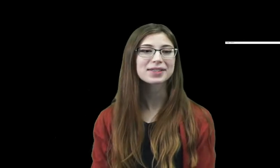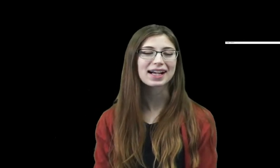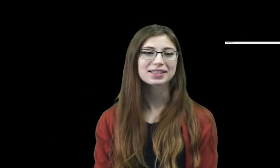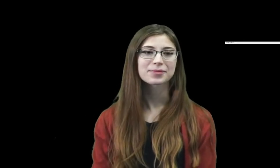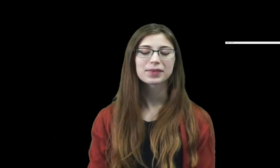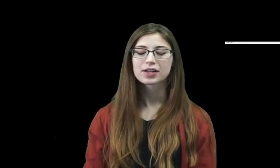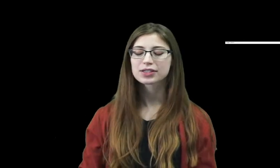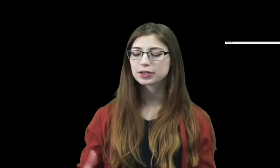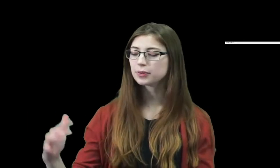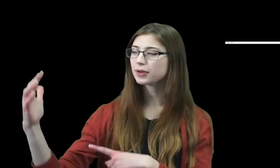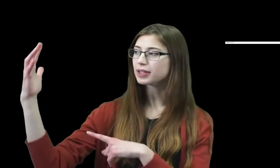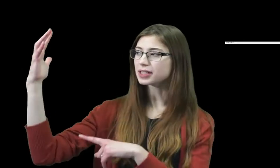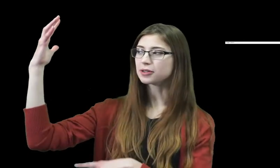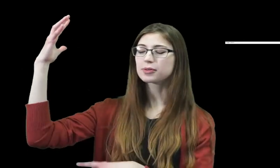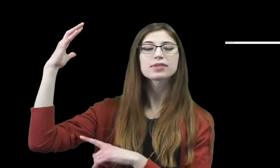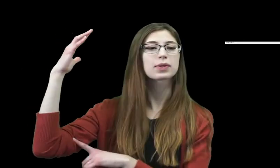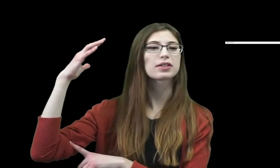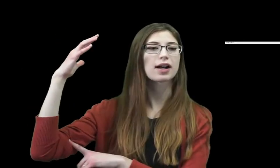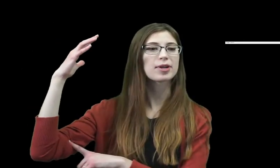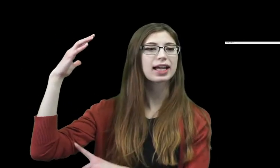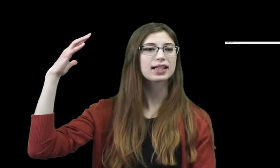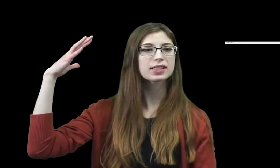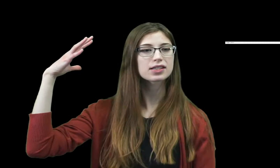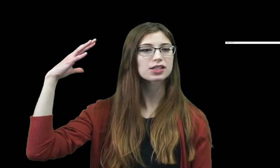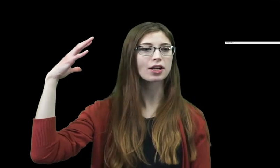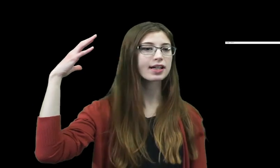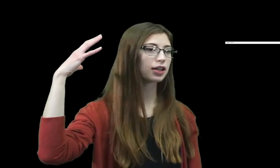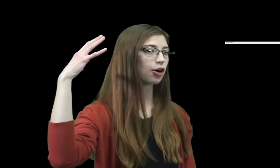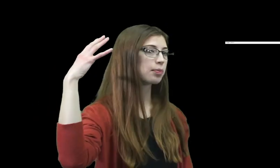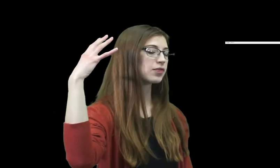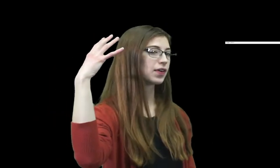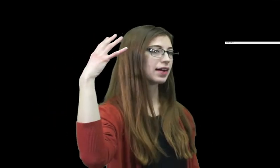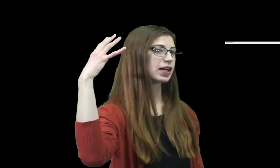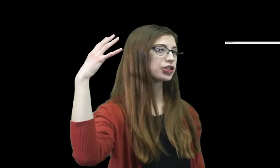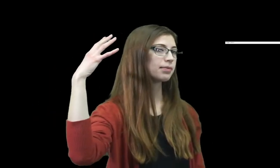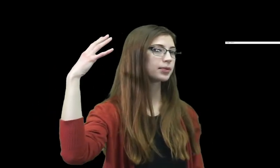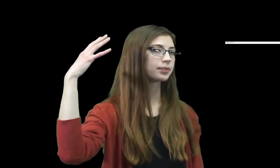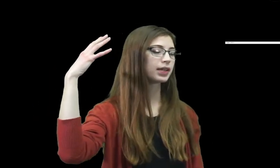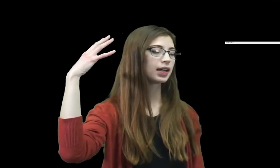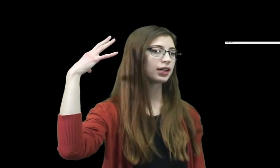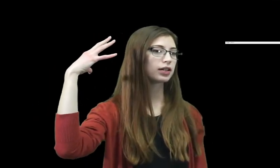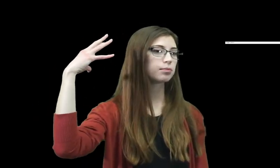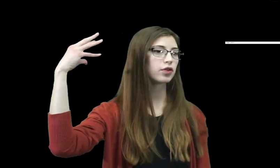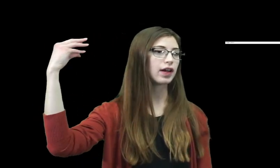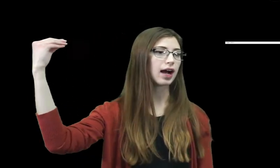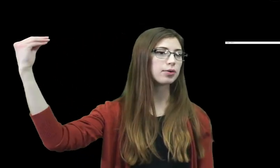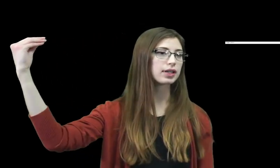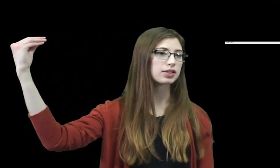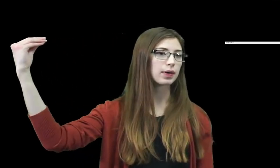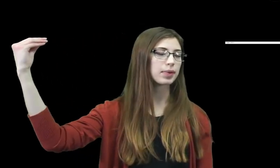Outside. So you are going to, with your dominant hand, start in an open 5 handshake. You're going to move it out into a pinched